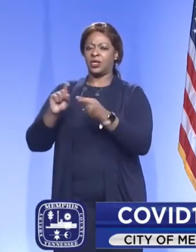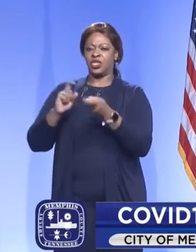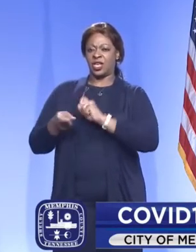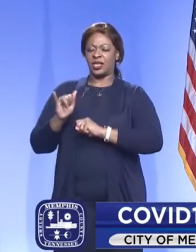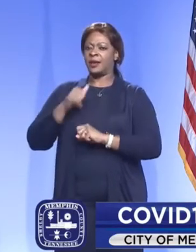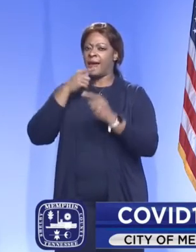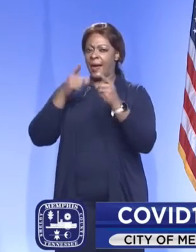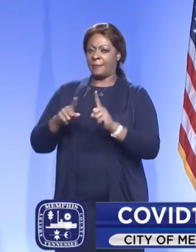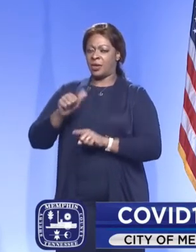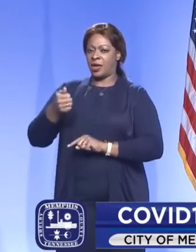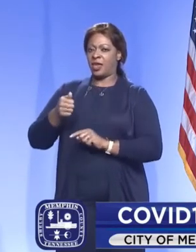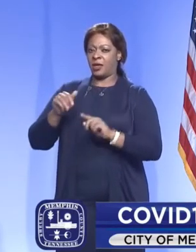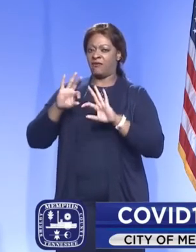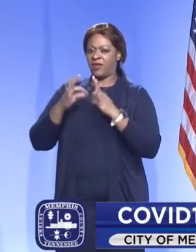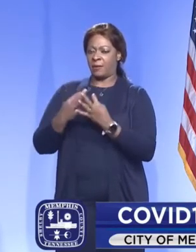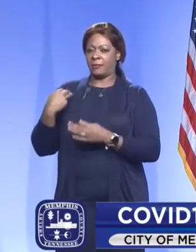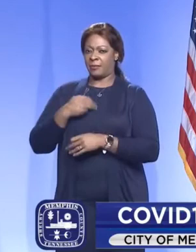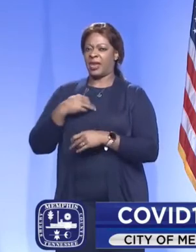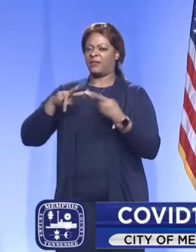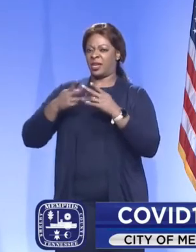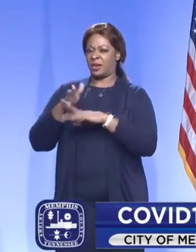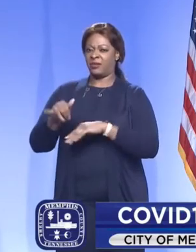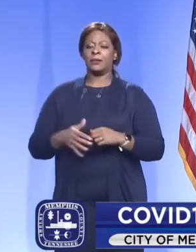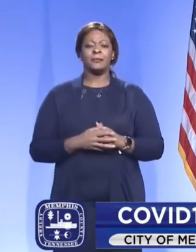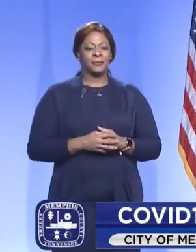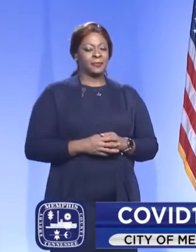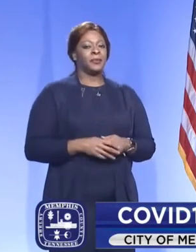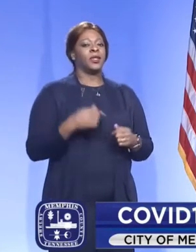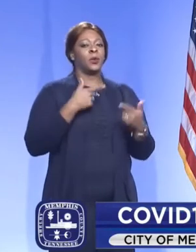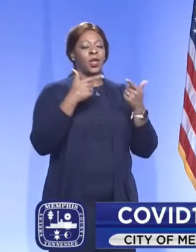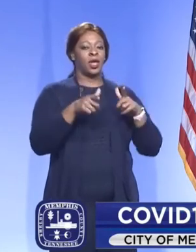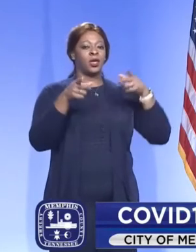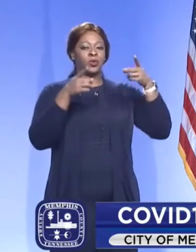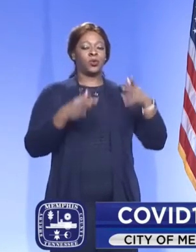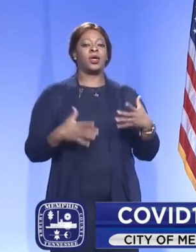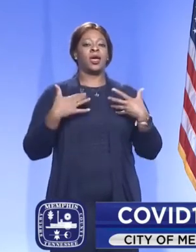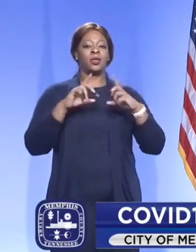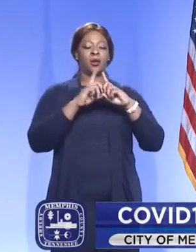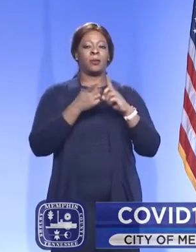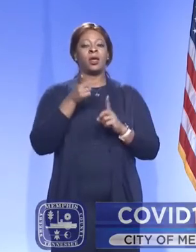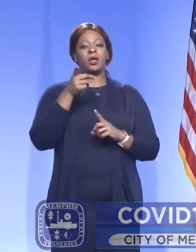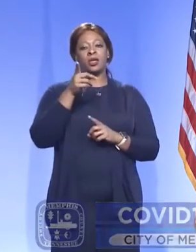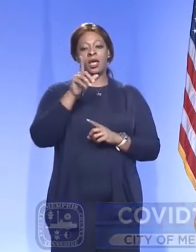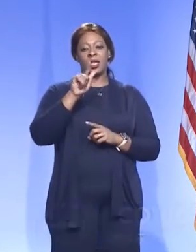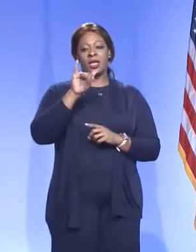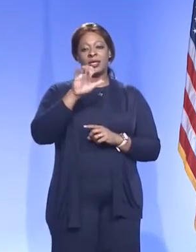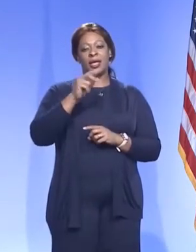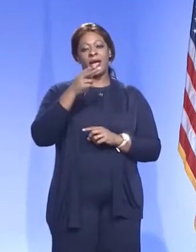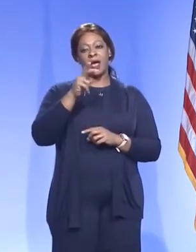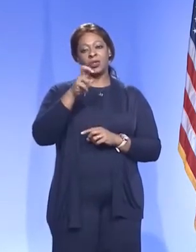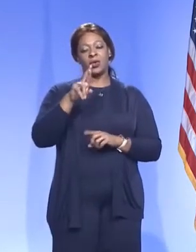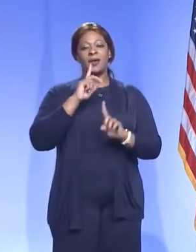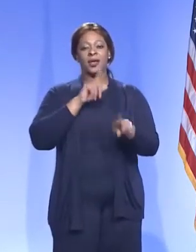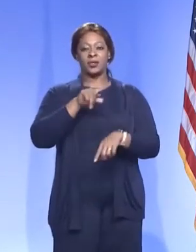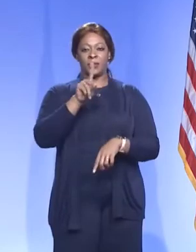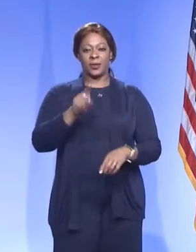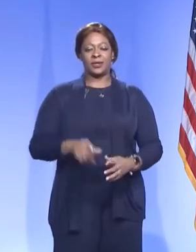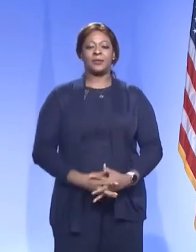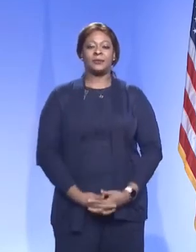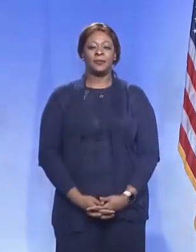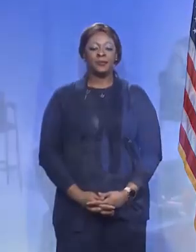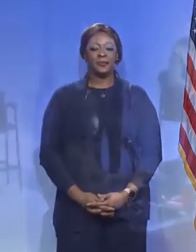the health department was that basically it was a mistake, and that they are changing protocols so this type